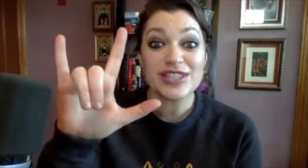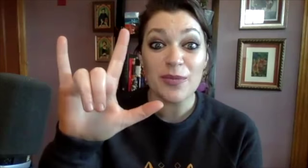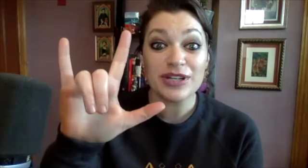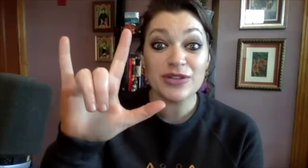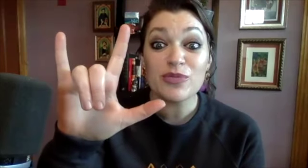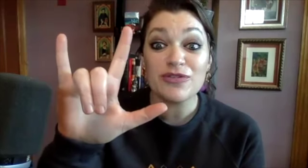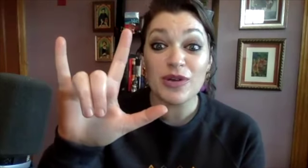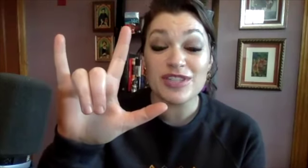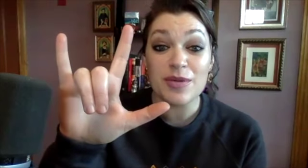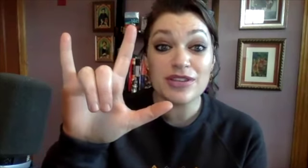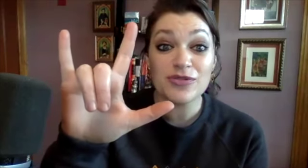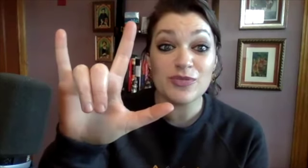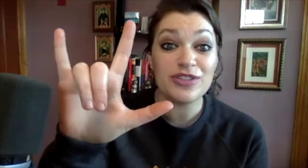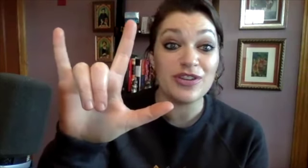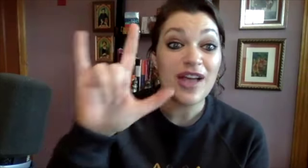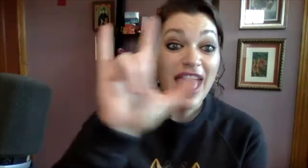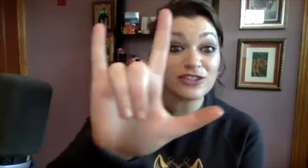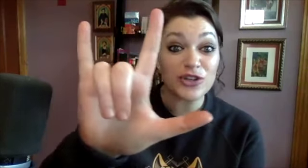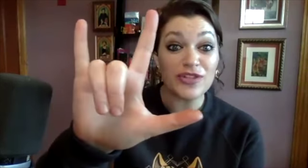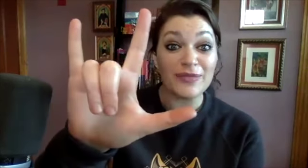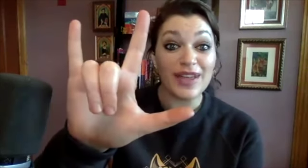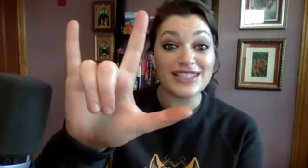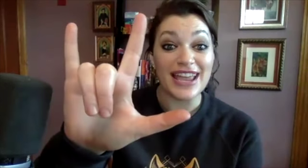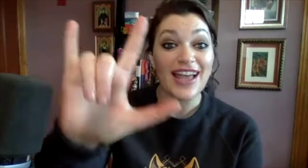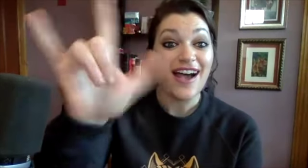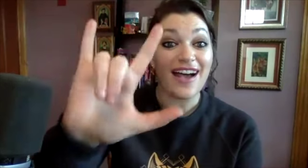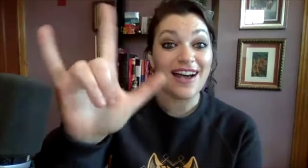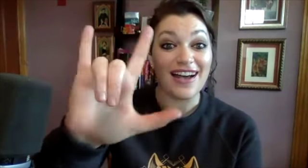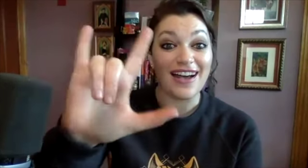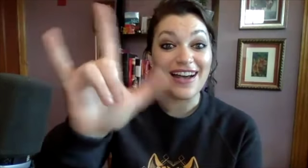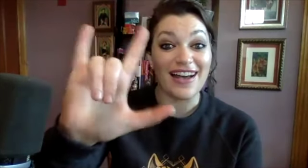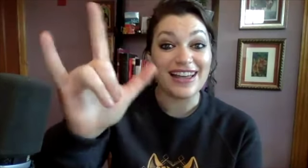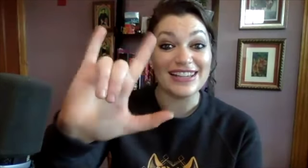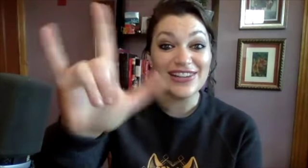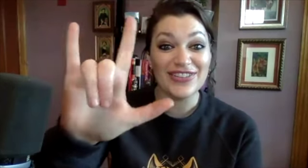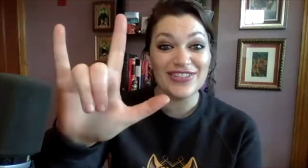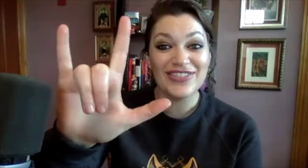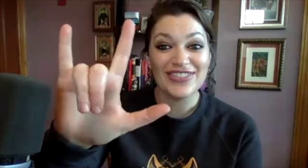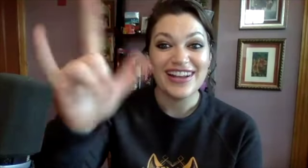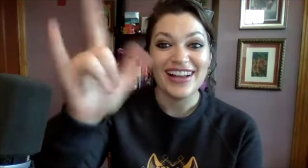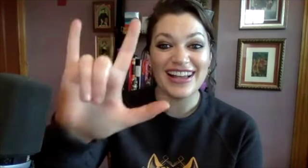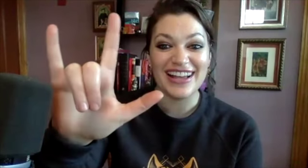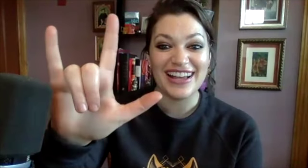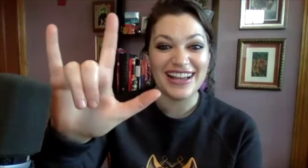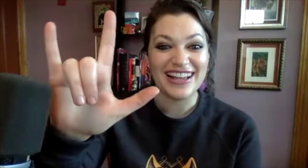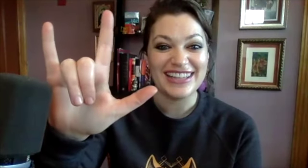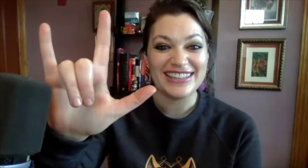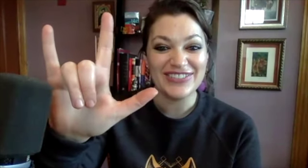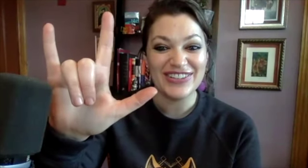someone in the room if you have someone in the room with you and show them and say, I love you. I love you. And